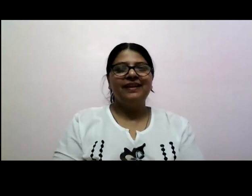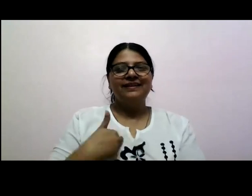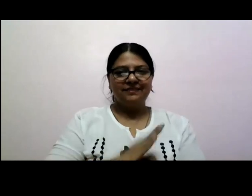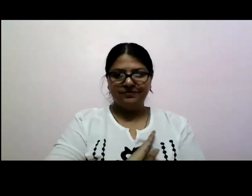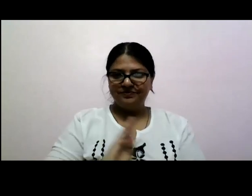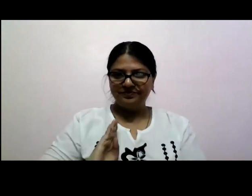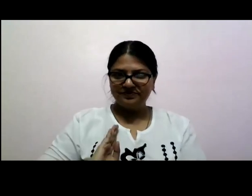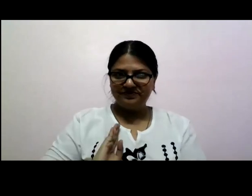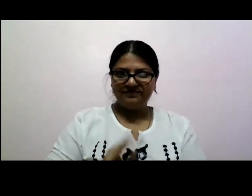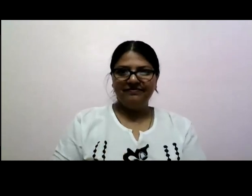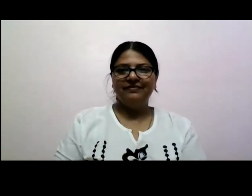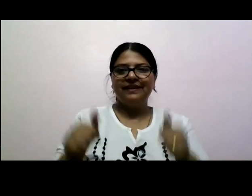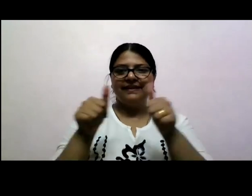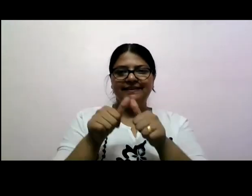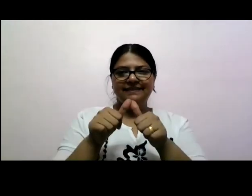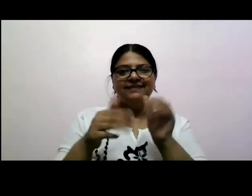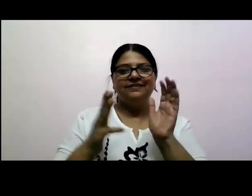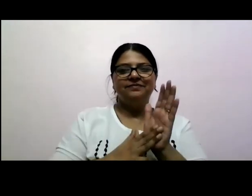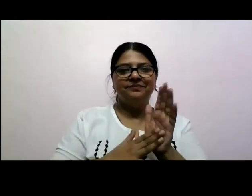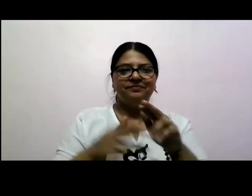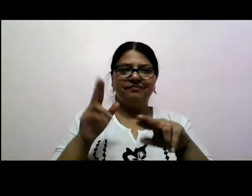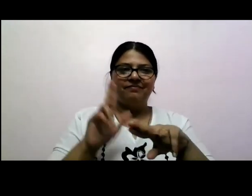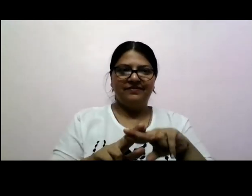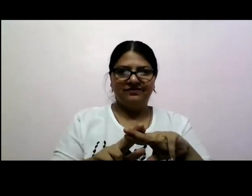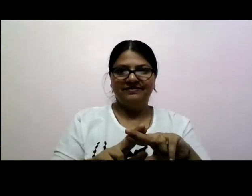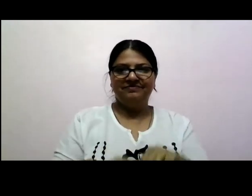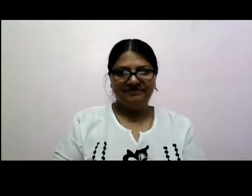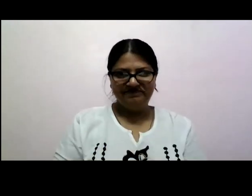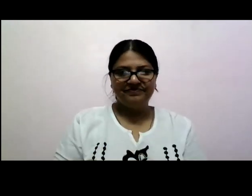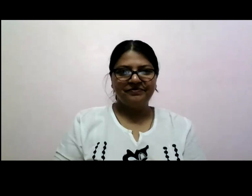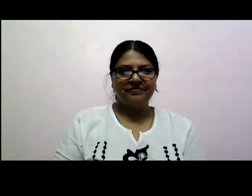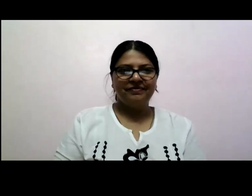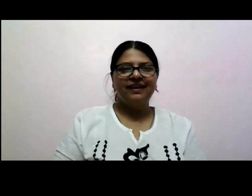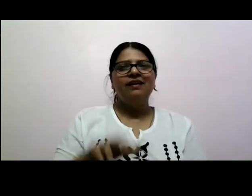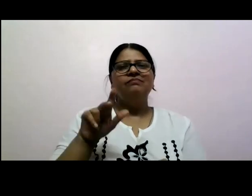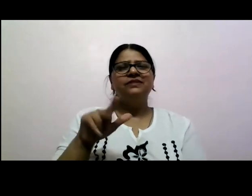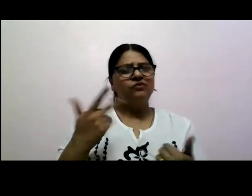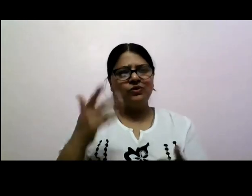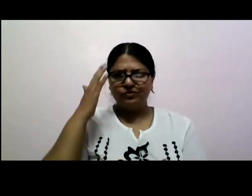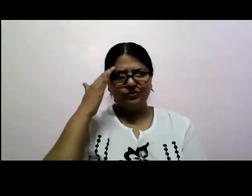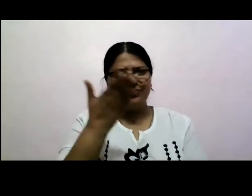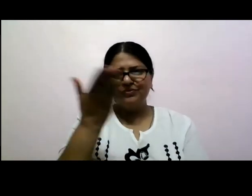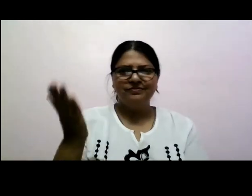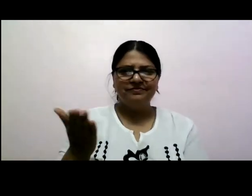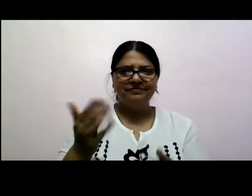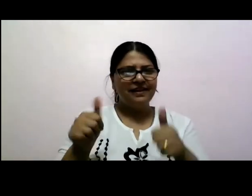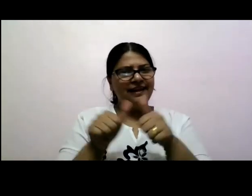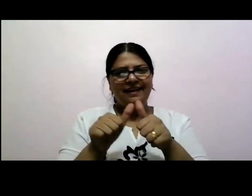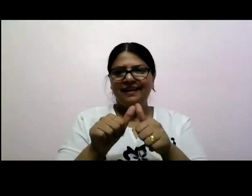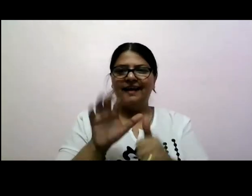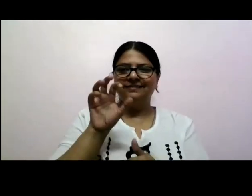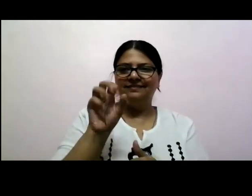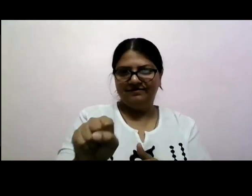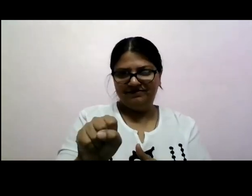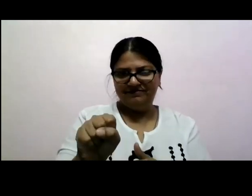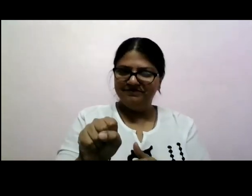is Saudamani. That's how you sign it. I'm part of the board of the Access Mantra Foundation, AMF.